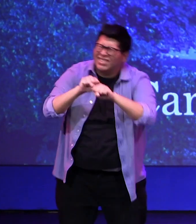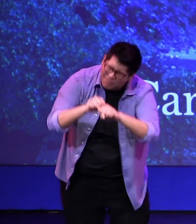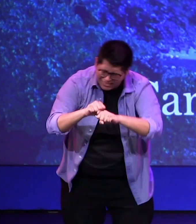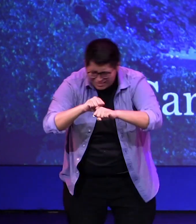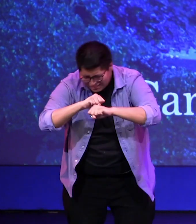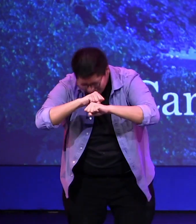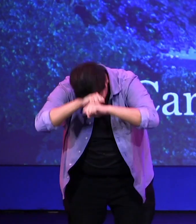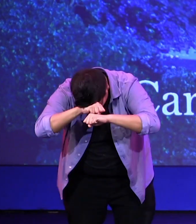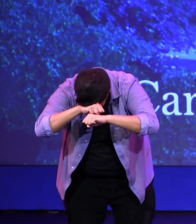Busted.